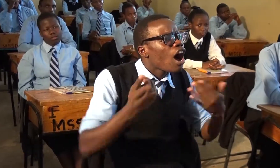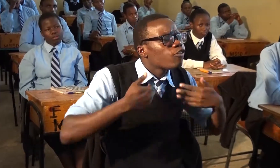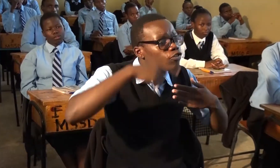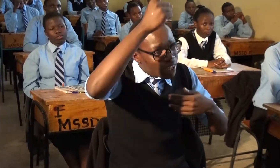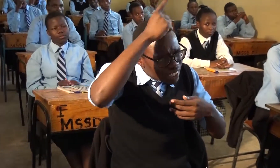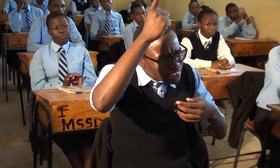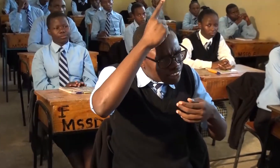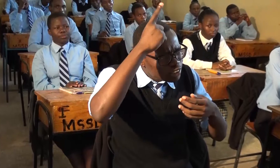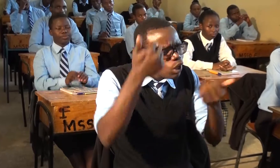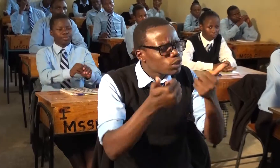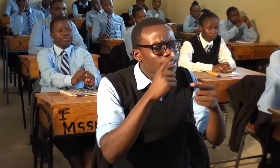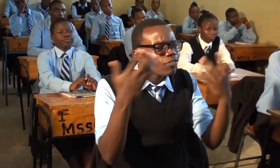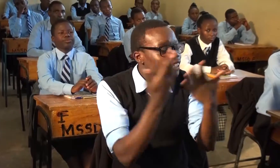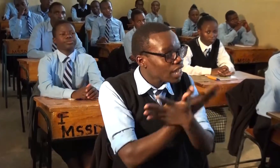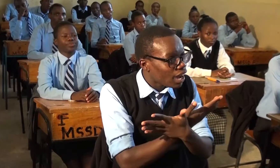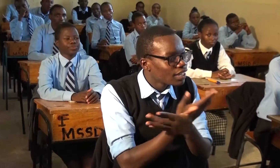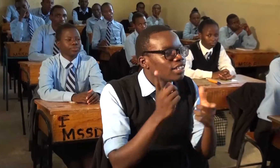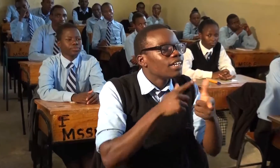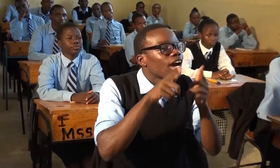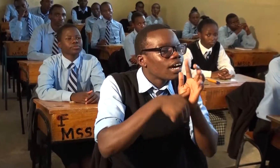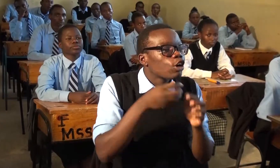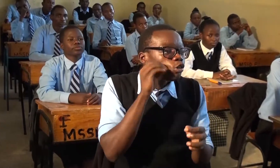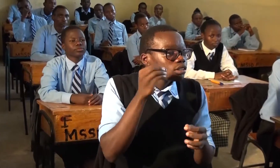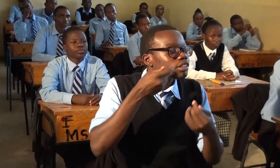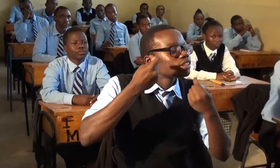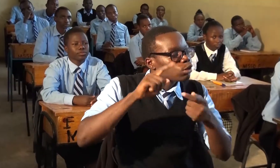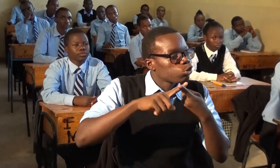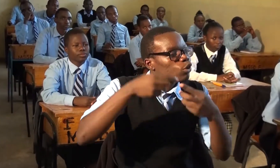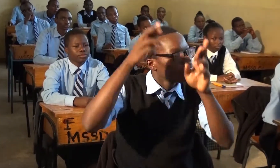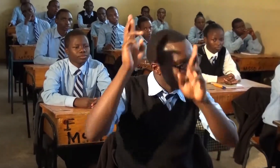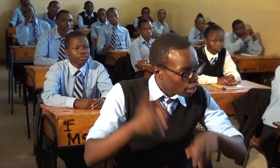of what the teacher died. Get us the book.